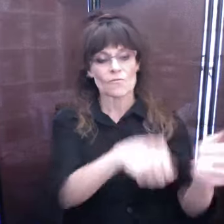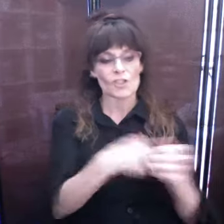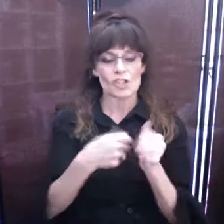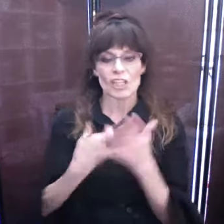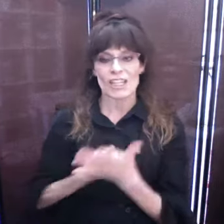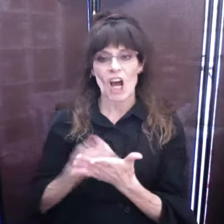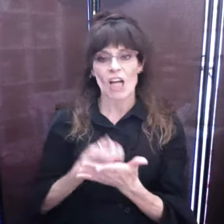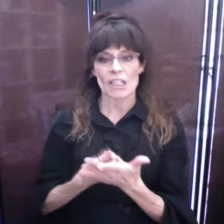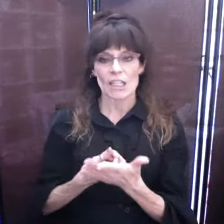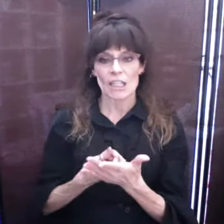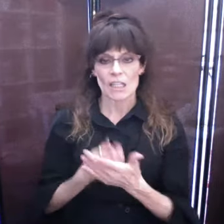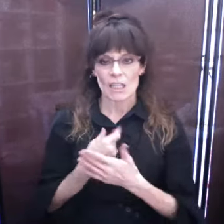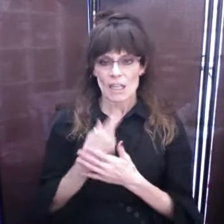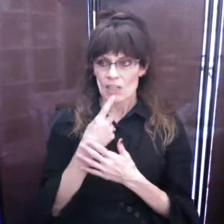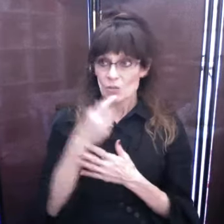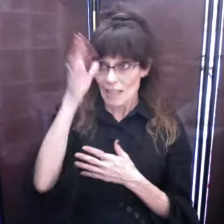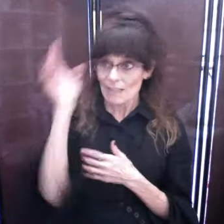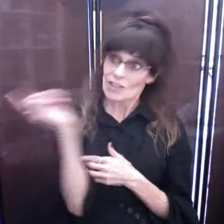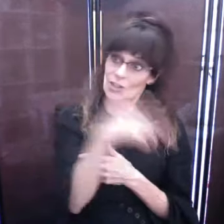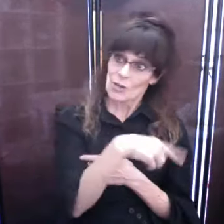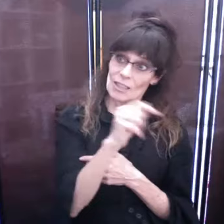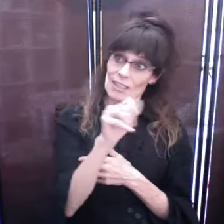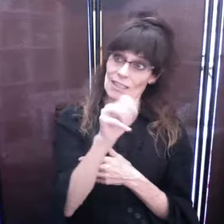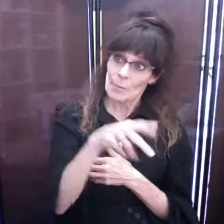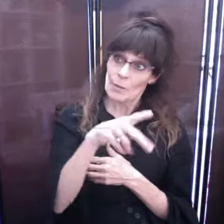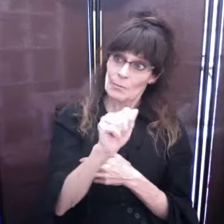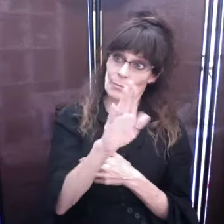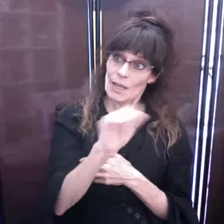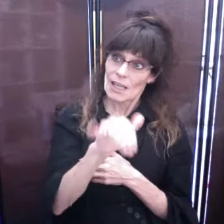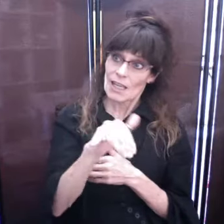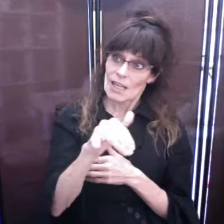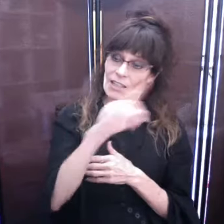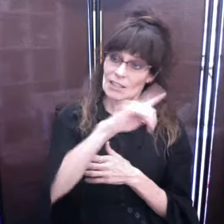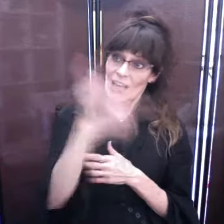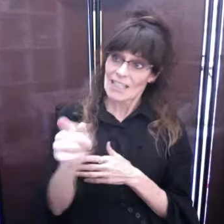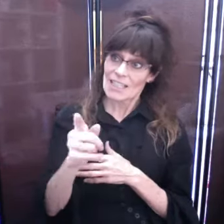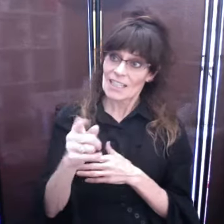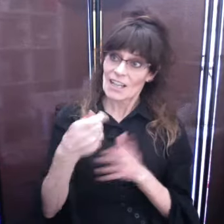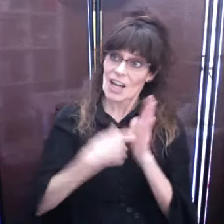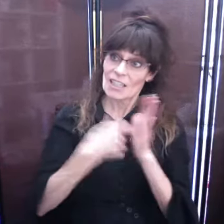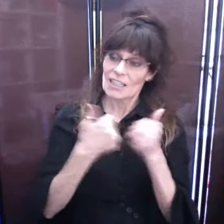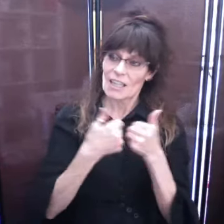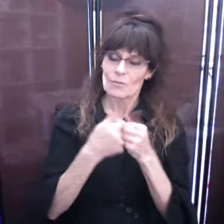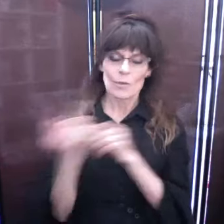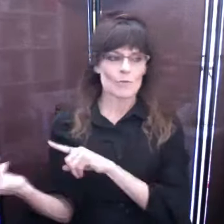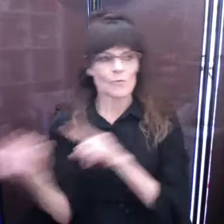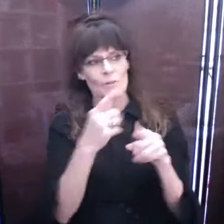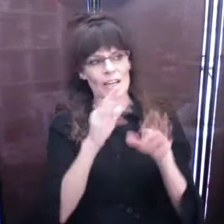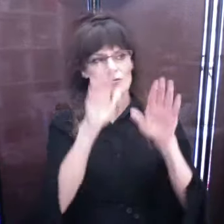I told Dad, "Hey, I'm going to take you to the Tampa Bay Lightning game. It's going to be a good game." And so we went to the game. I got us great tickets right up against the glass,